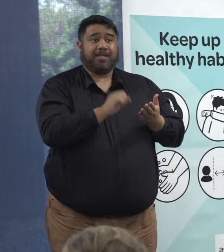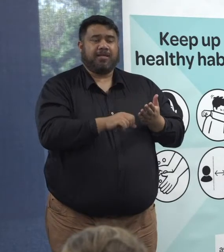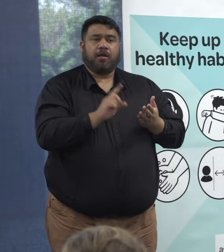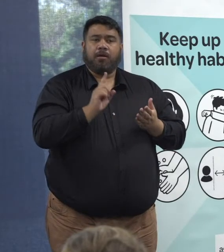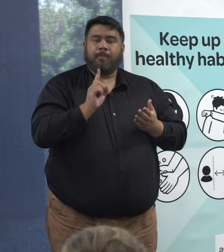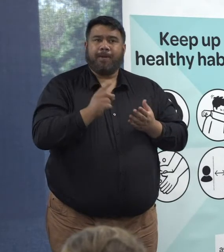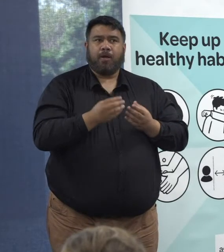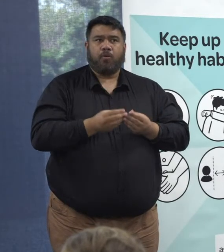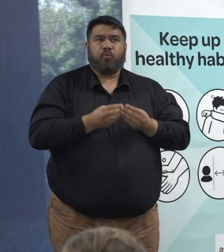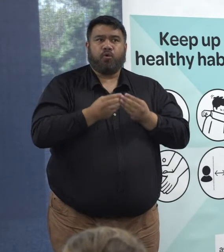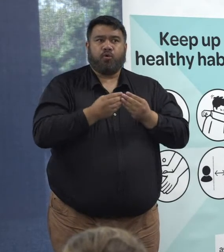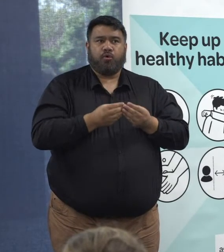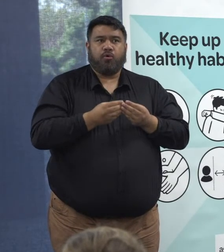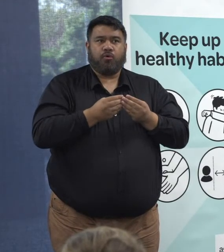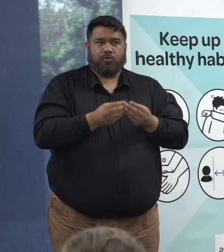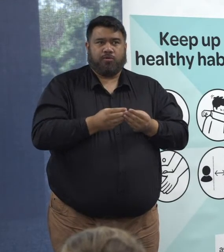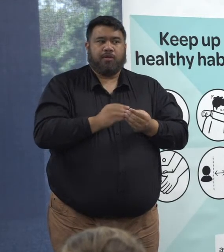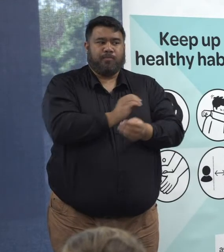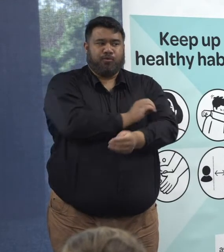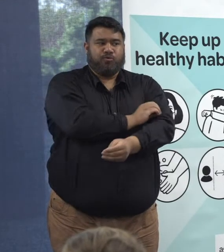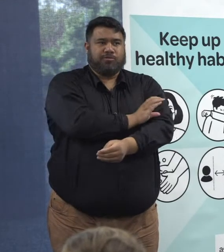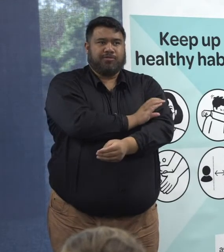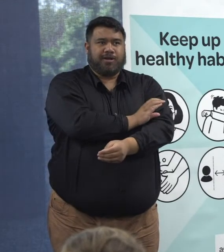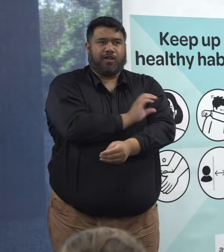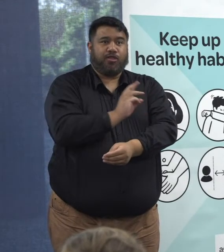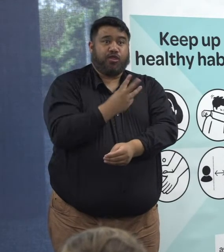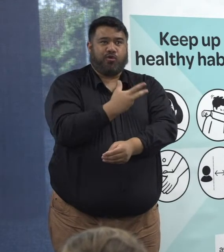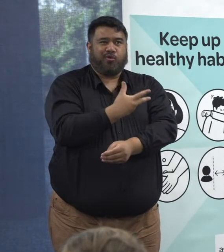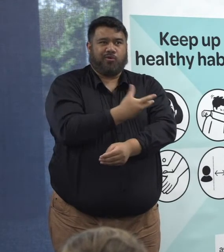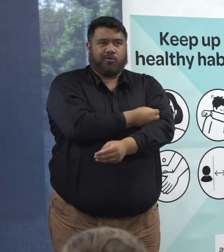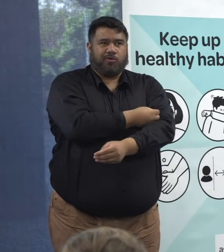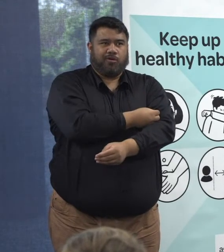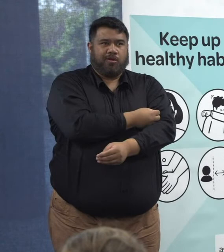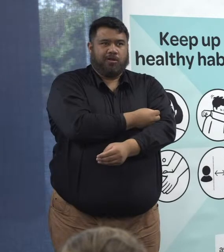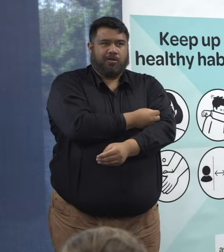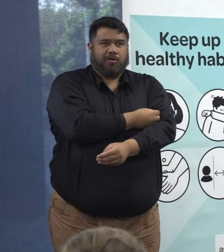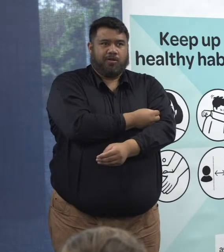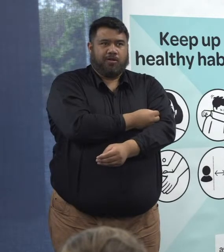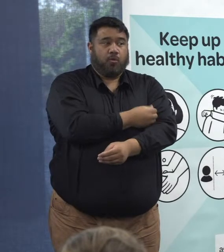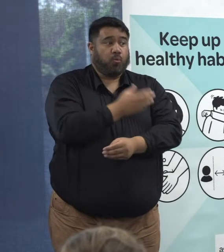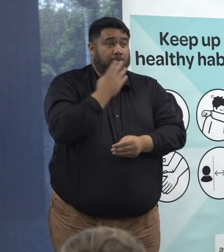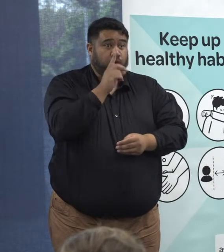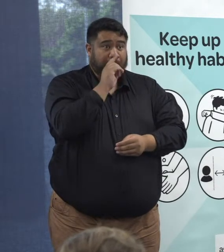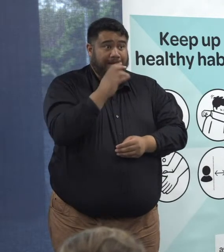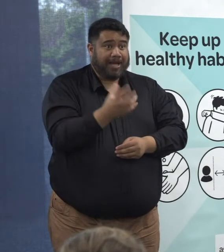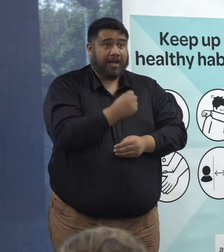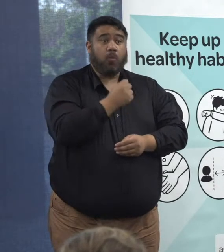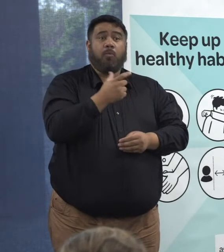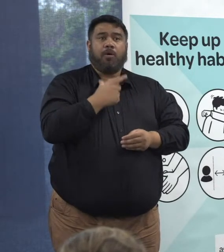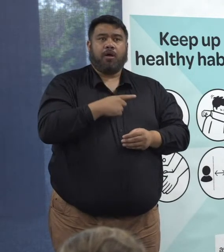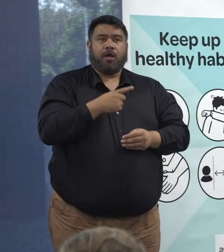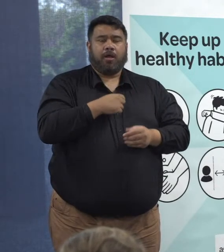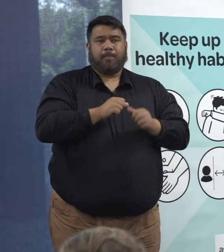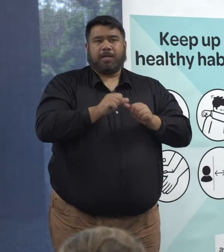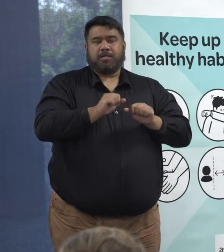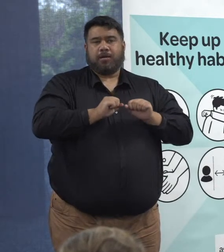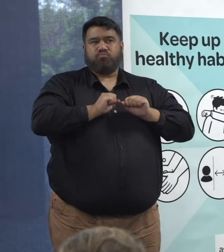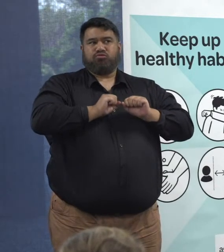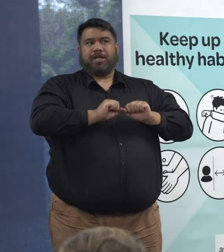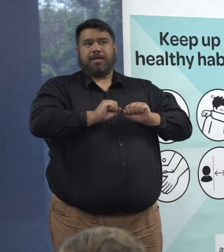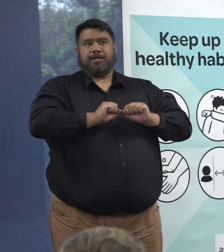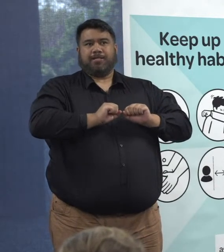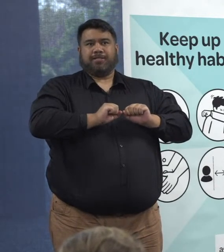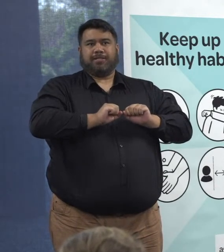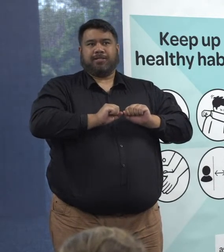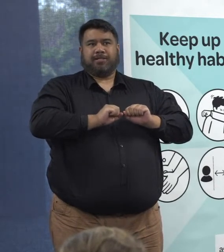worthwhile going in and getting that booster dose, the third dose, as soon as you are eligible for it, to help protect yourself from potentially